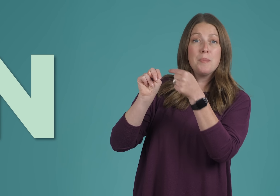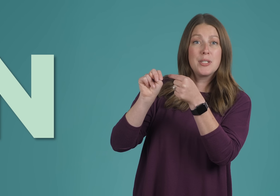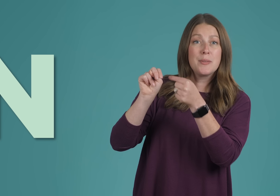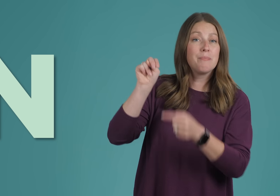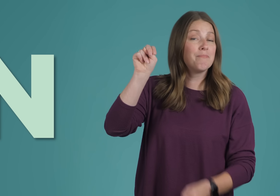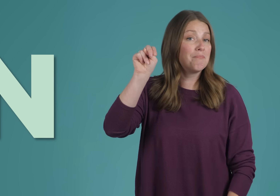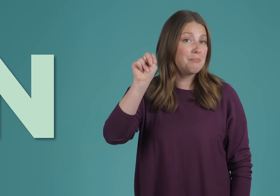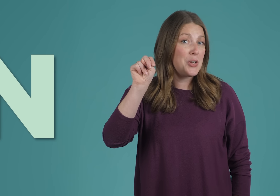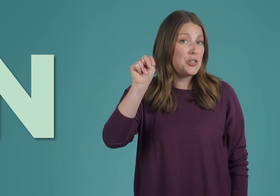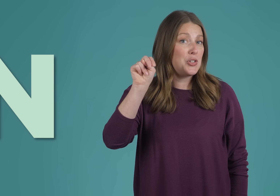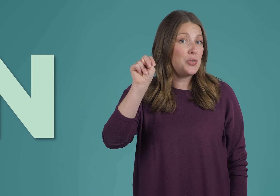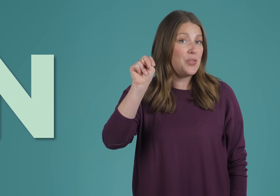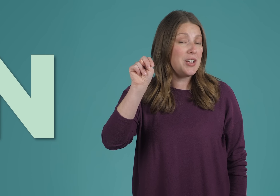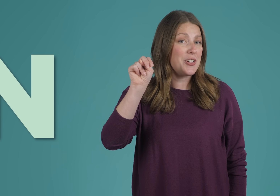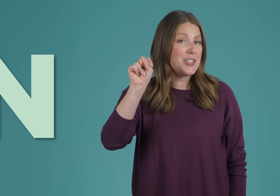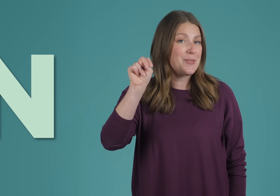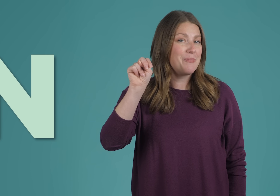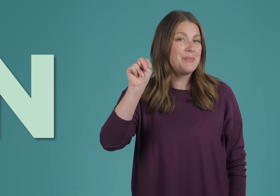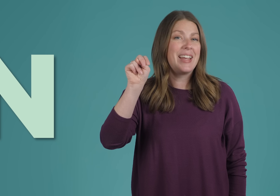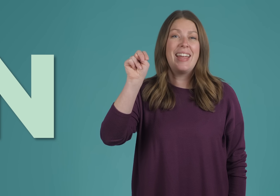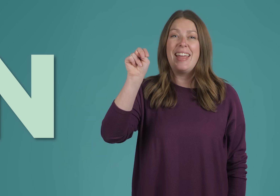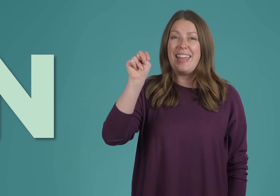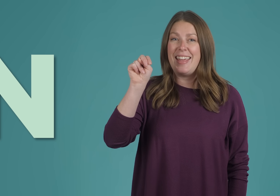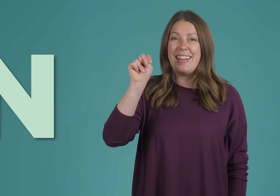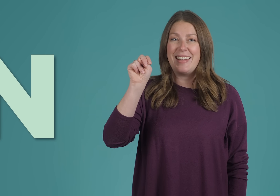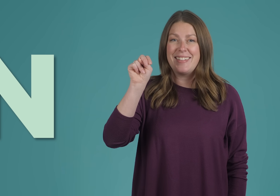humps, 2 fingers. N.